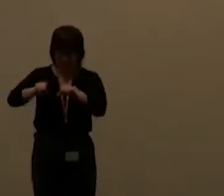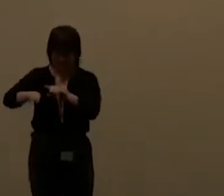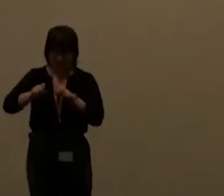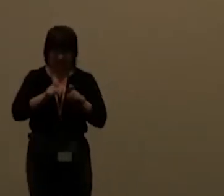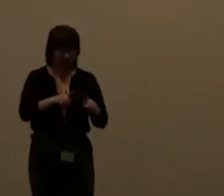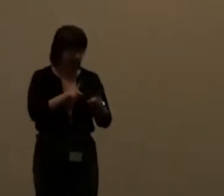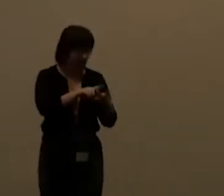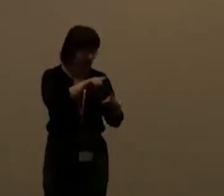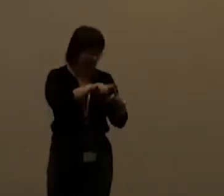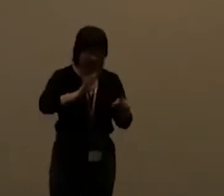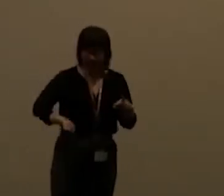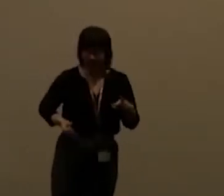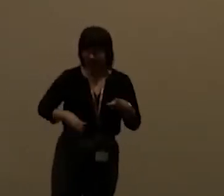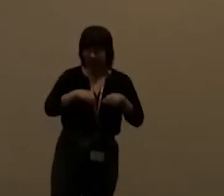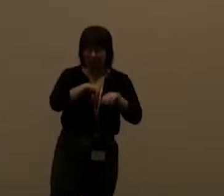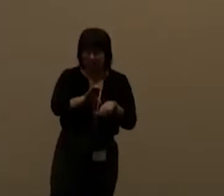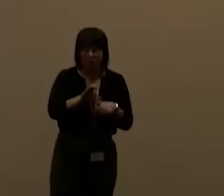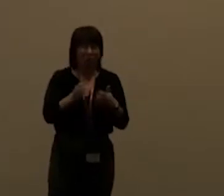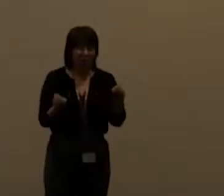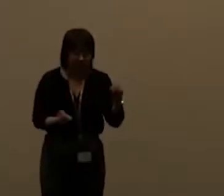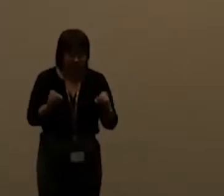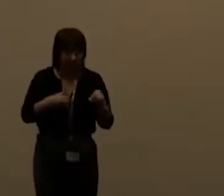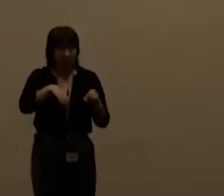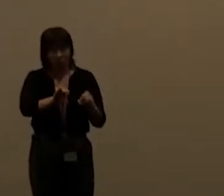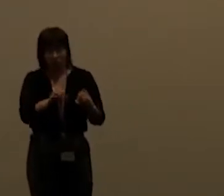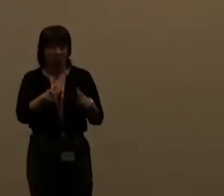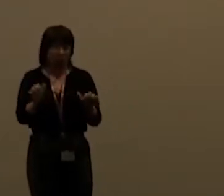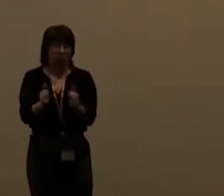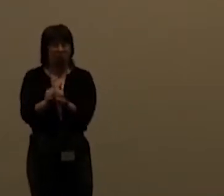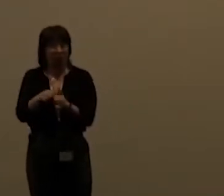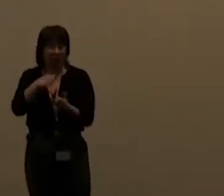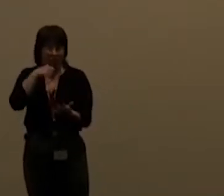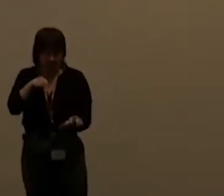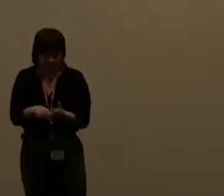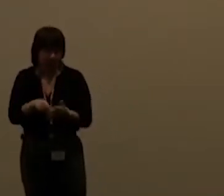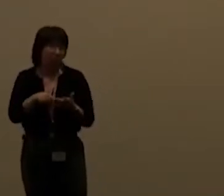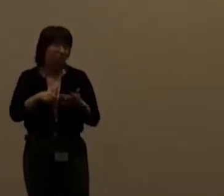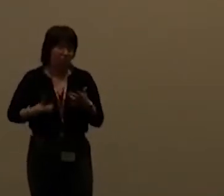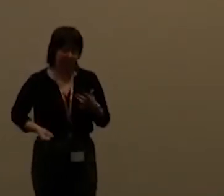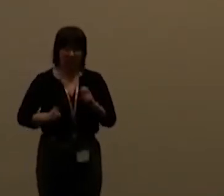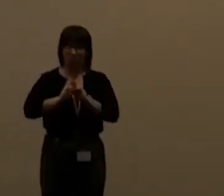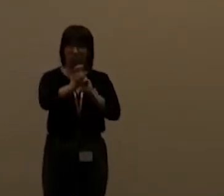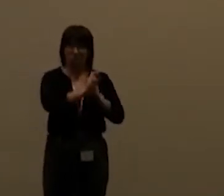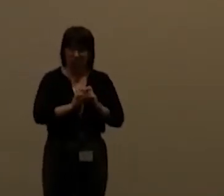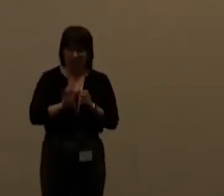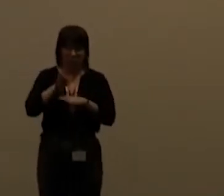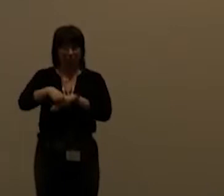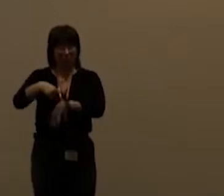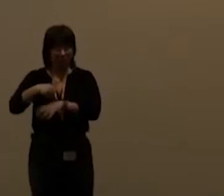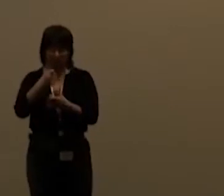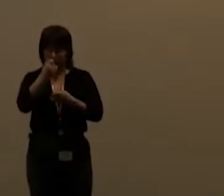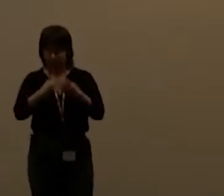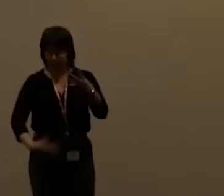whether it's business card, vehicle applications, verification letters, business trips, overtime, all of